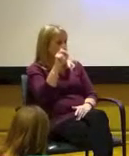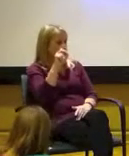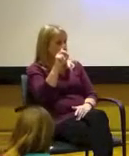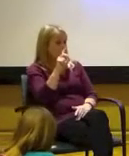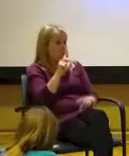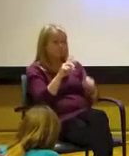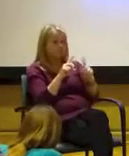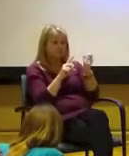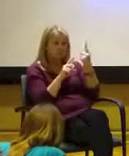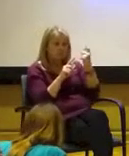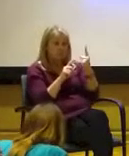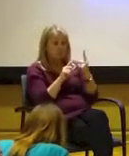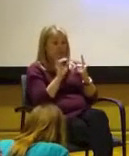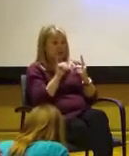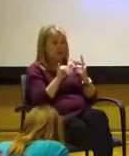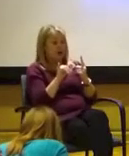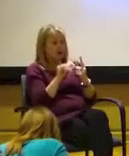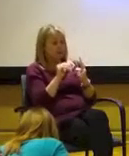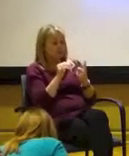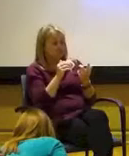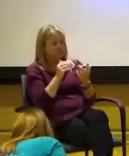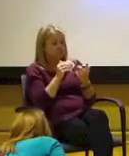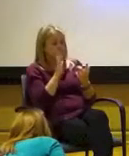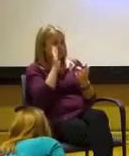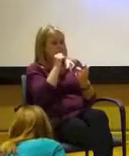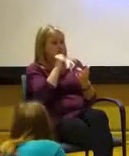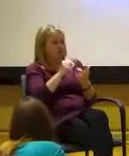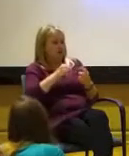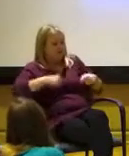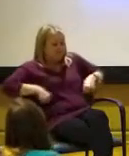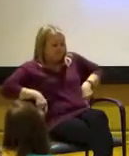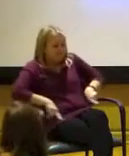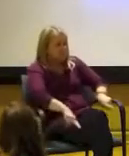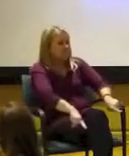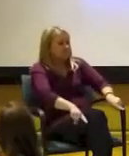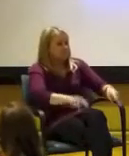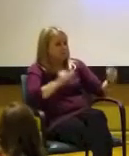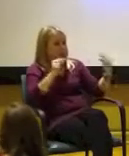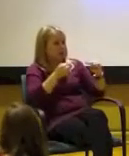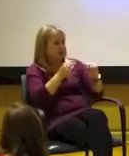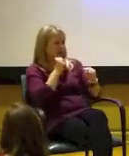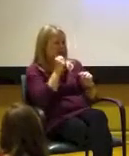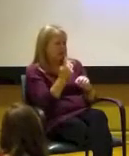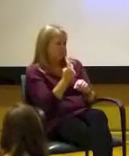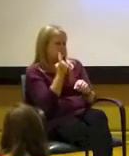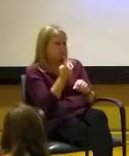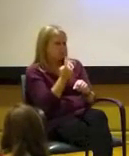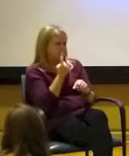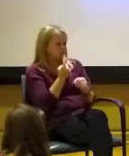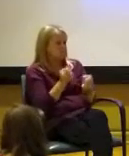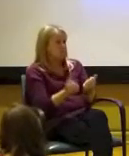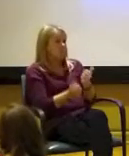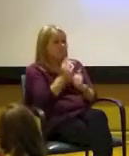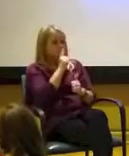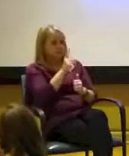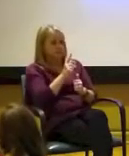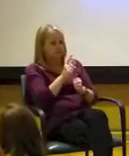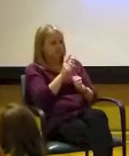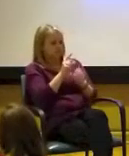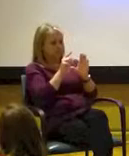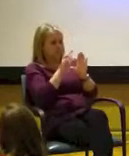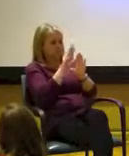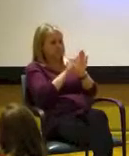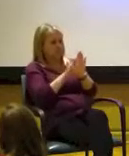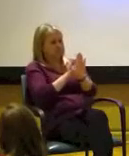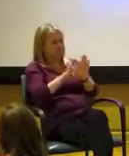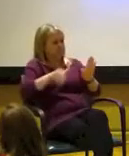that pain to be radicular. It's unusual to go down your legs, although it can. Most of it is centered